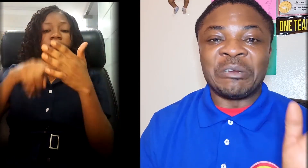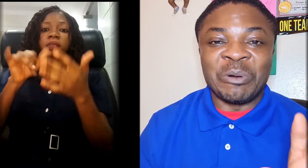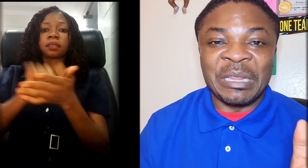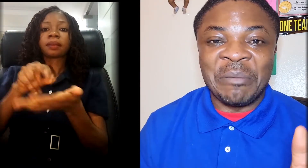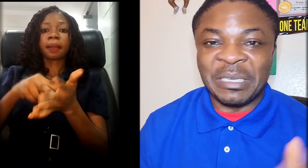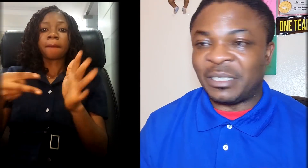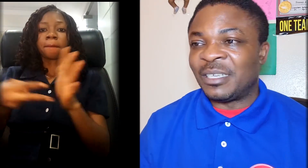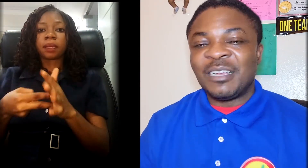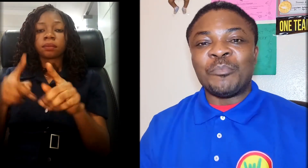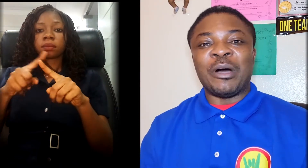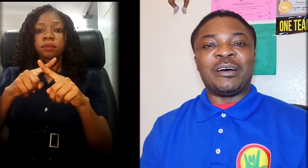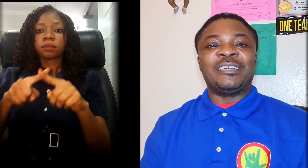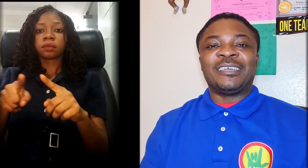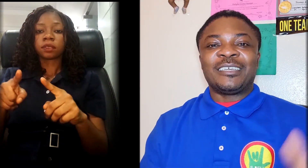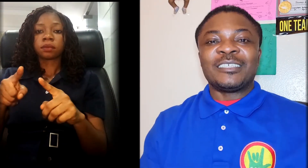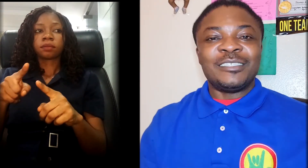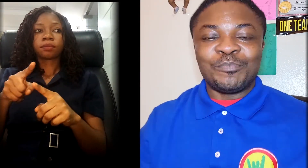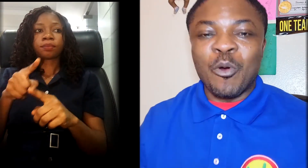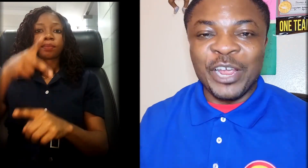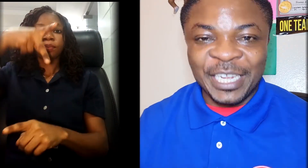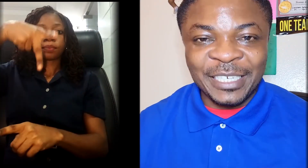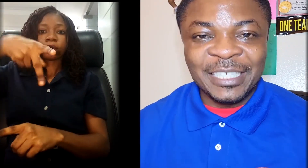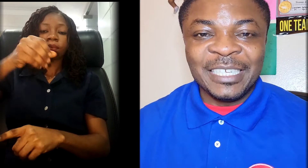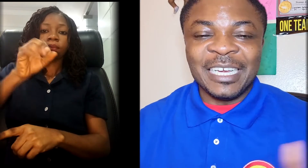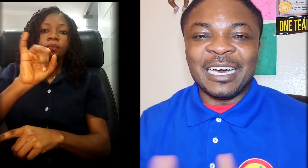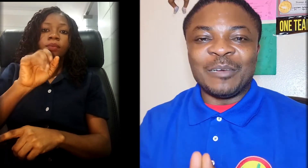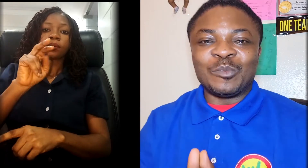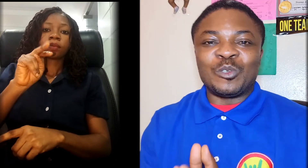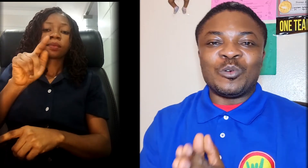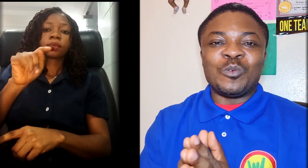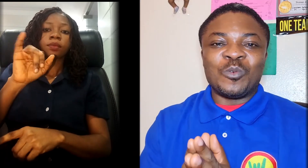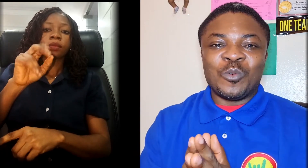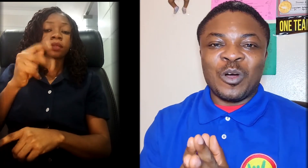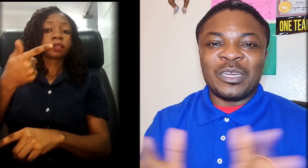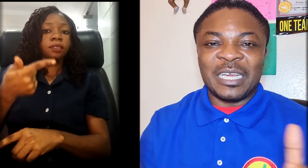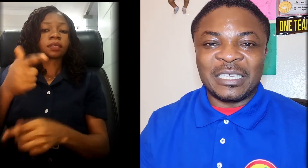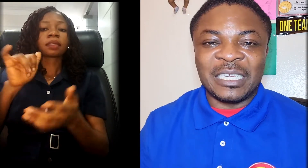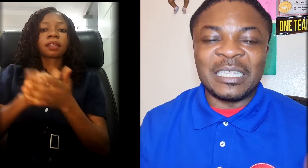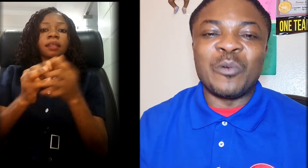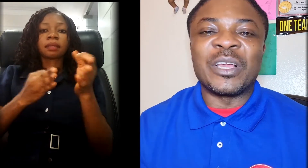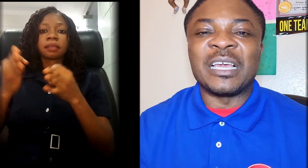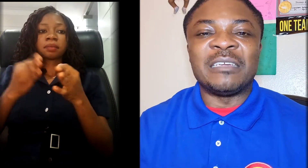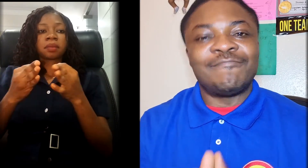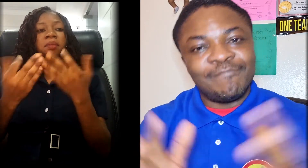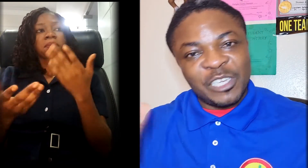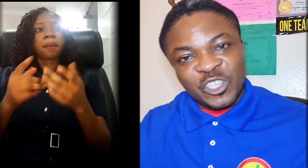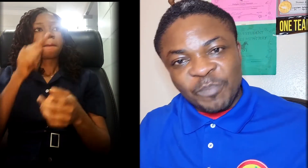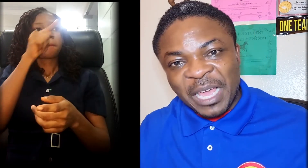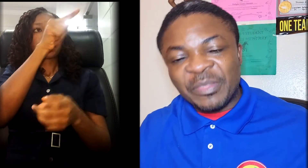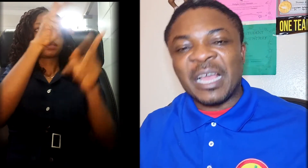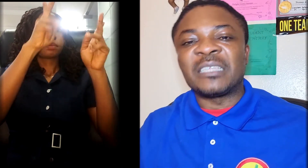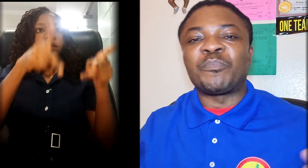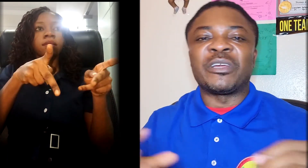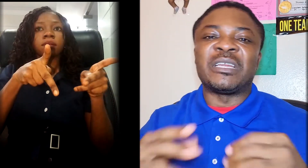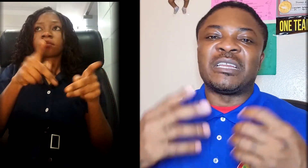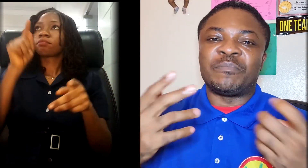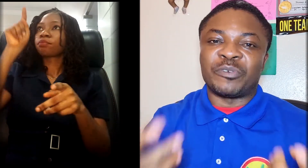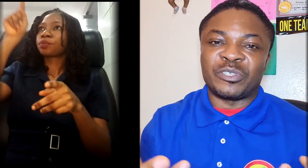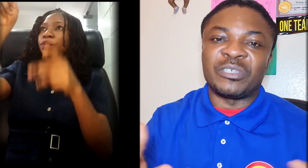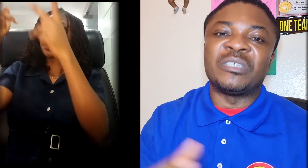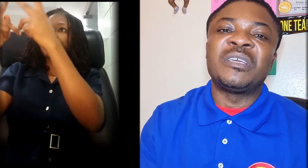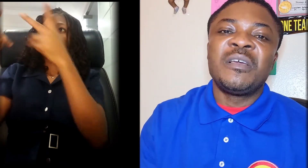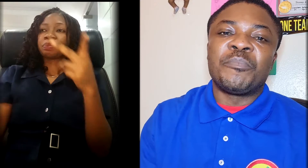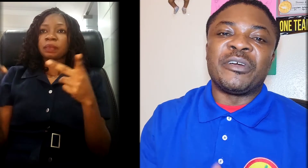I don't know what that means, but pointing to what extent that we can expand that, pointing